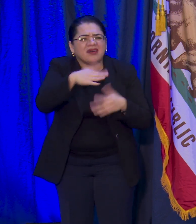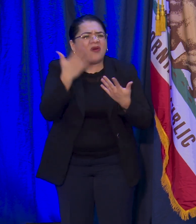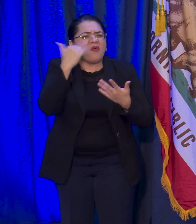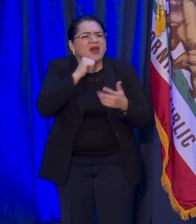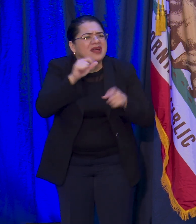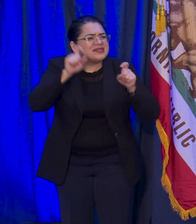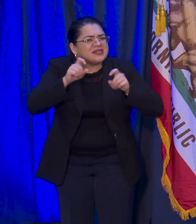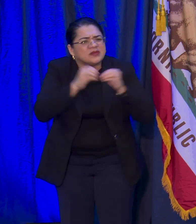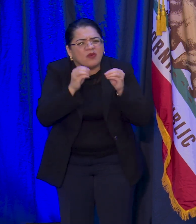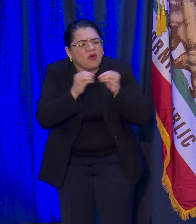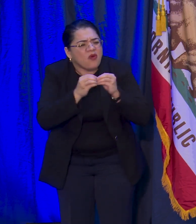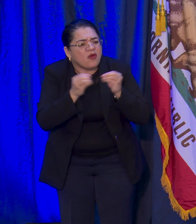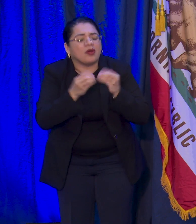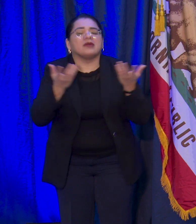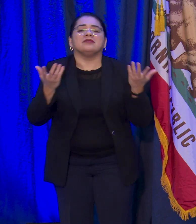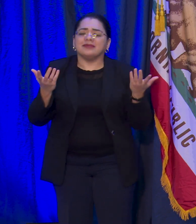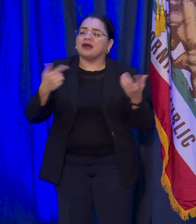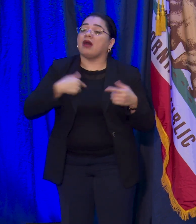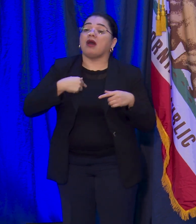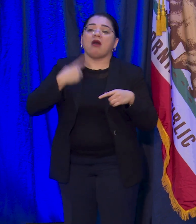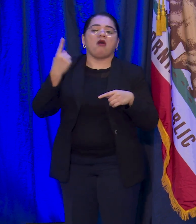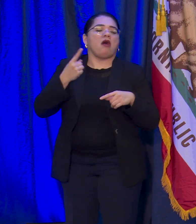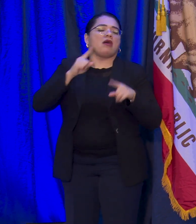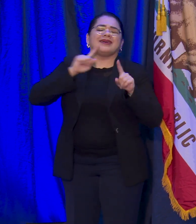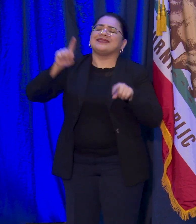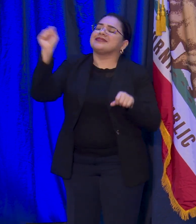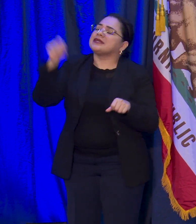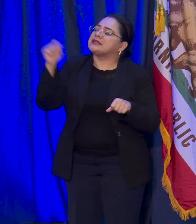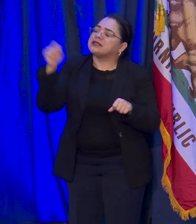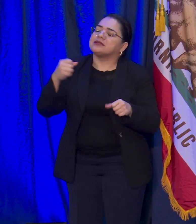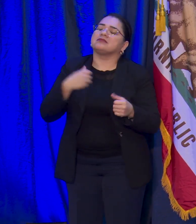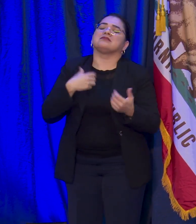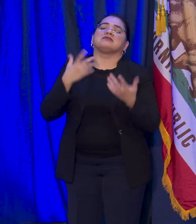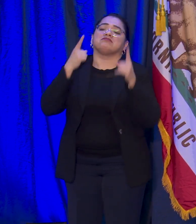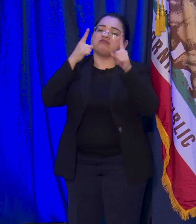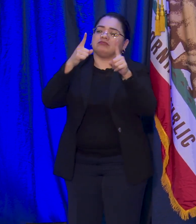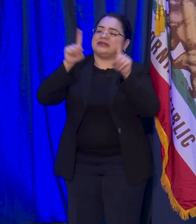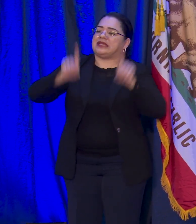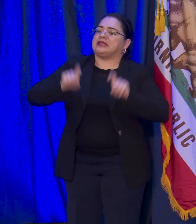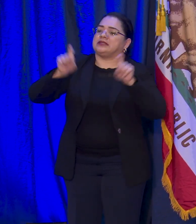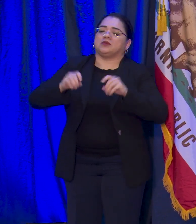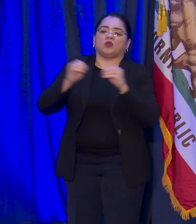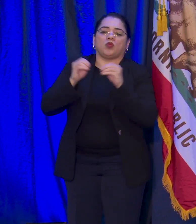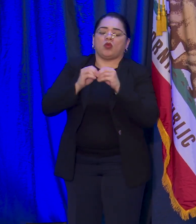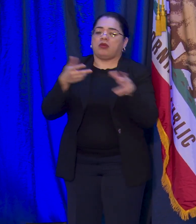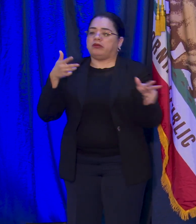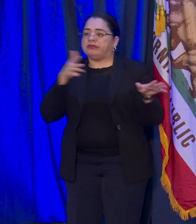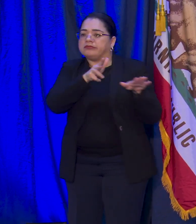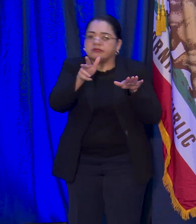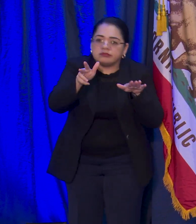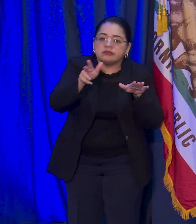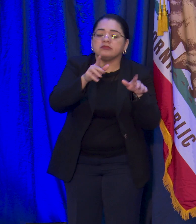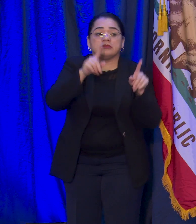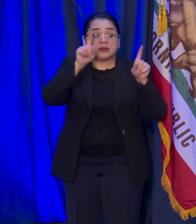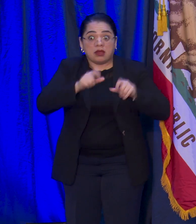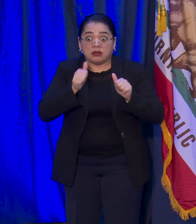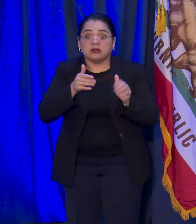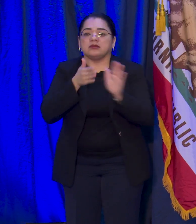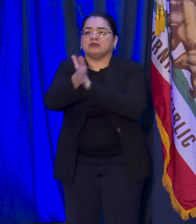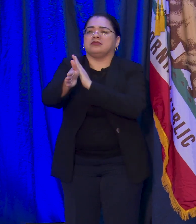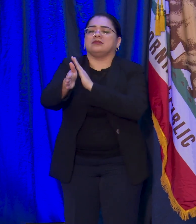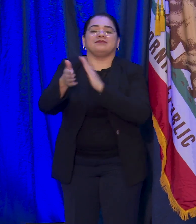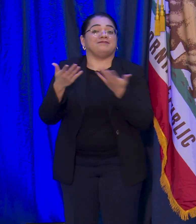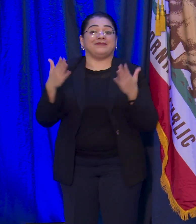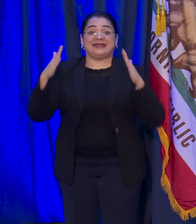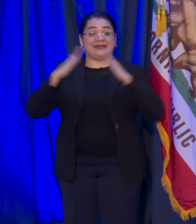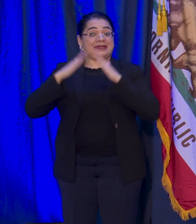more? My response is, we would love to test more. We would love to be doing drive-through testing across the city. There's just